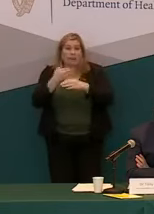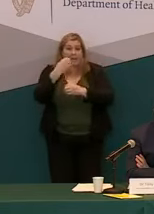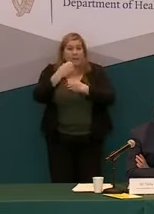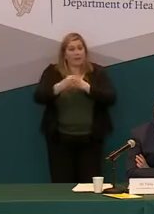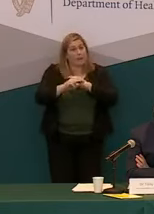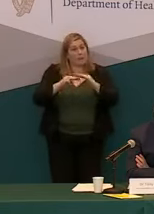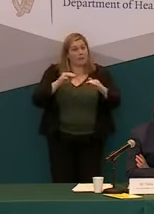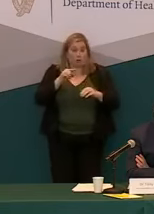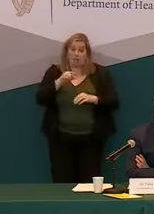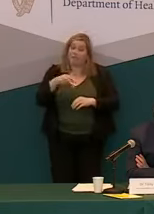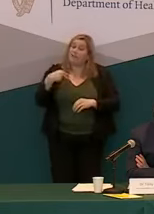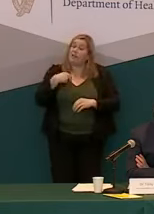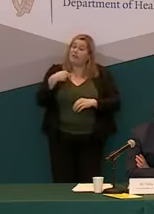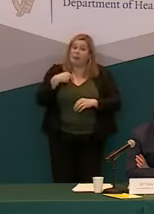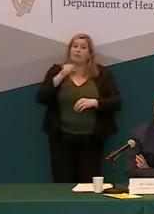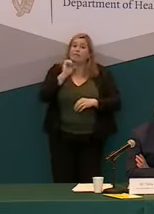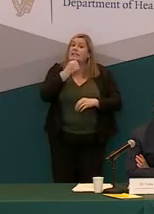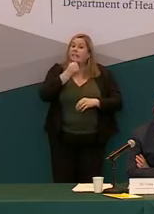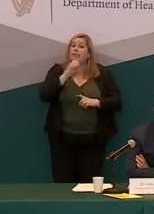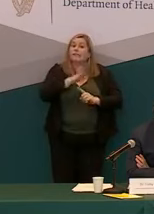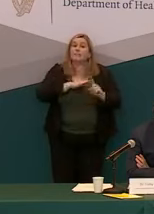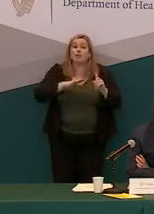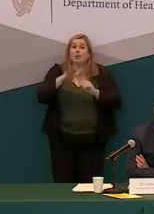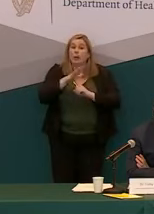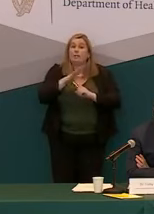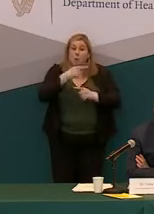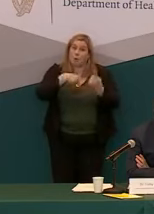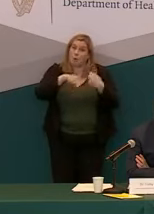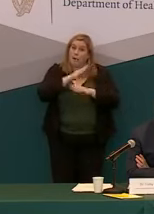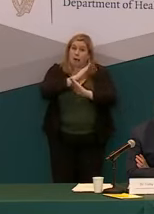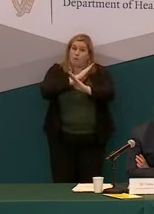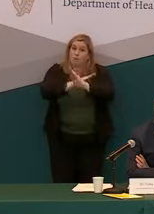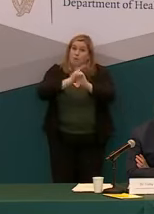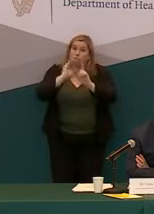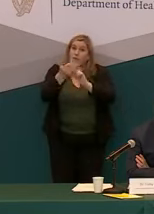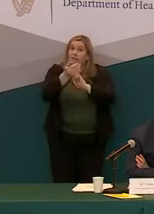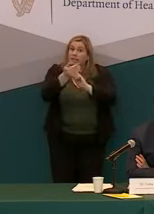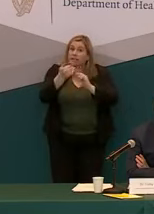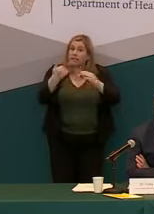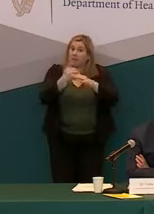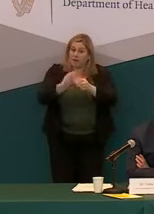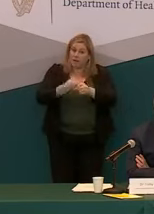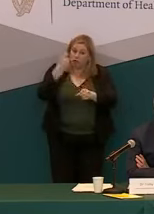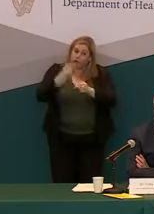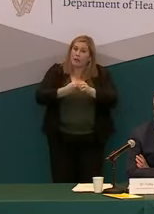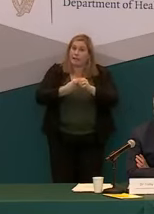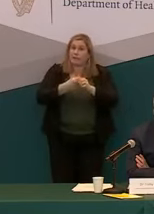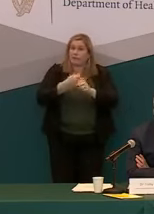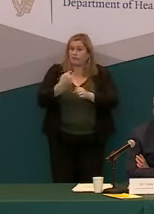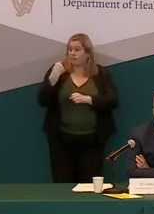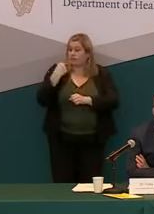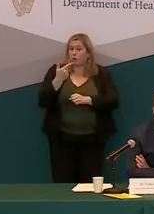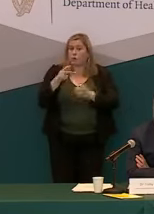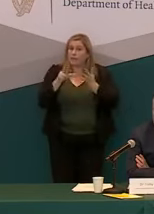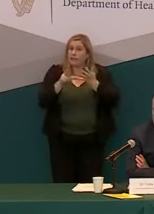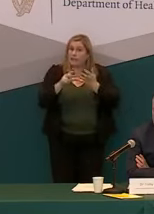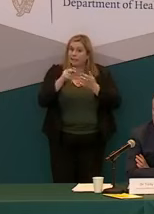very serious situation which was prevented by the measures taken on the 28th of